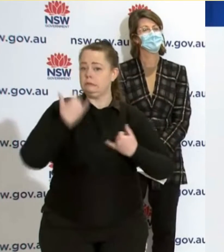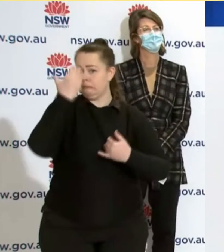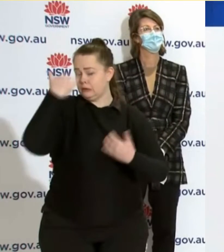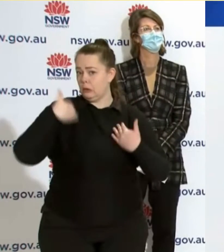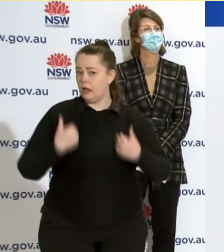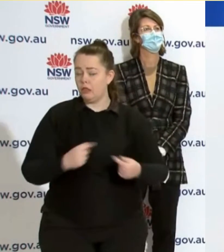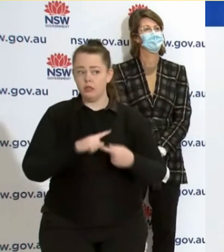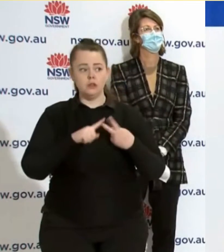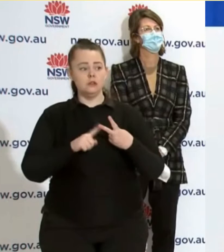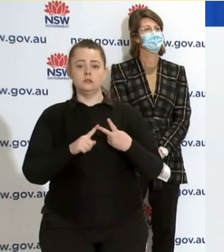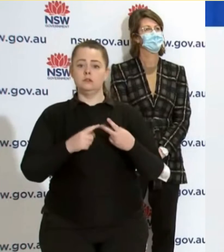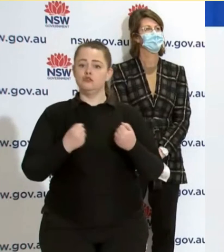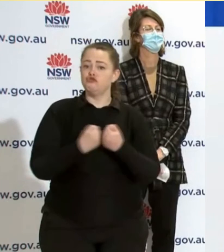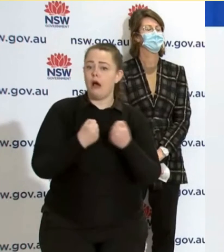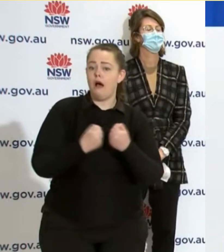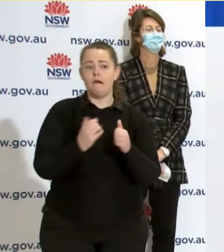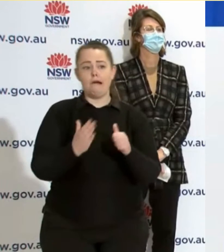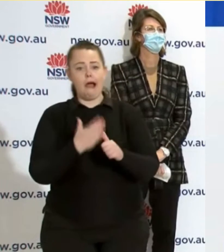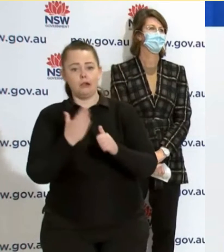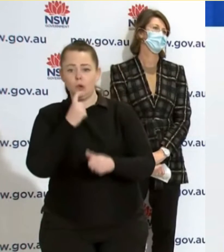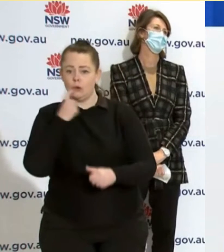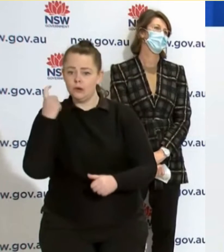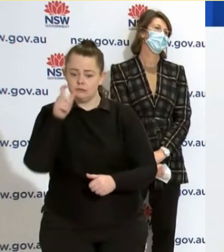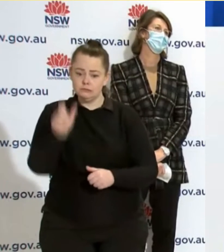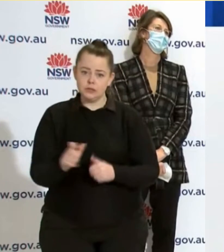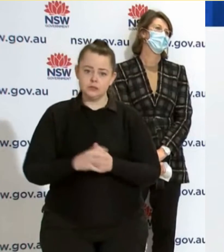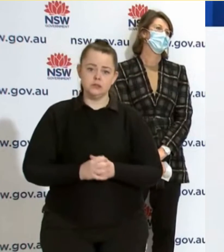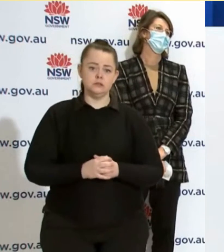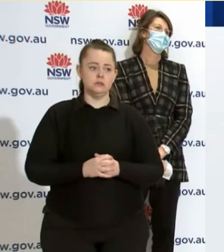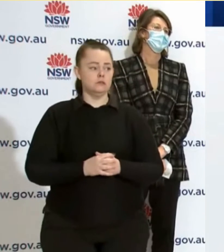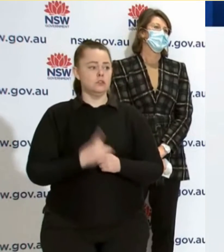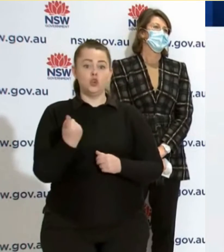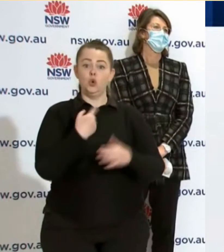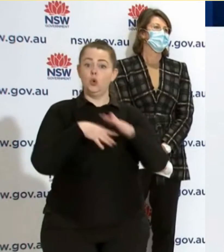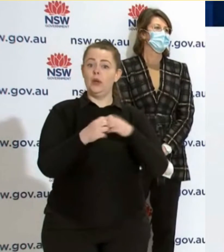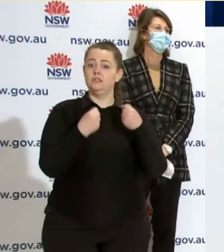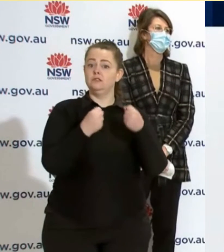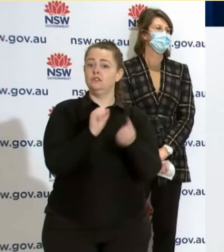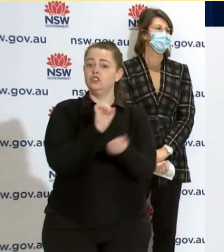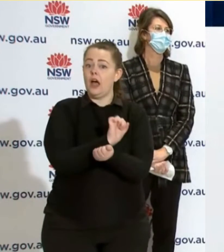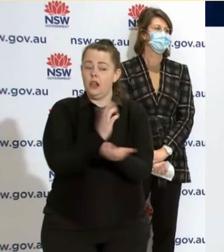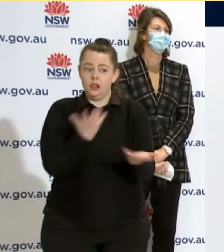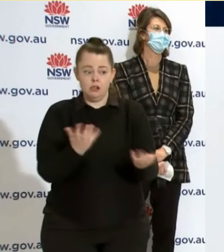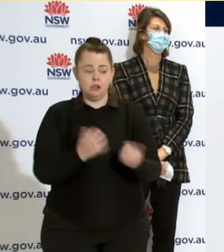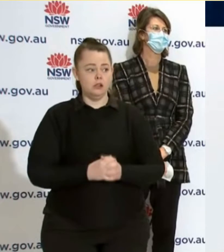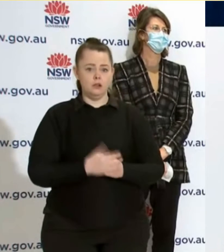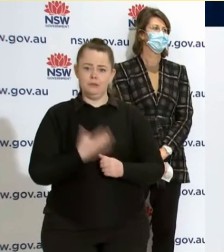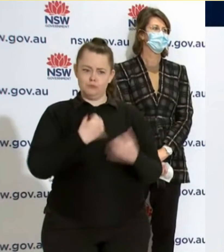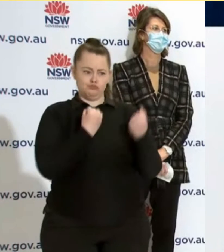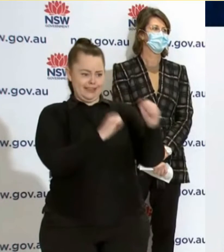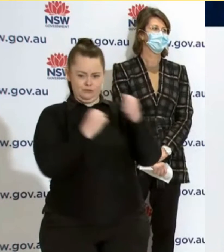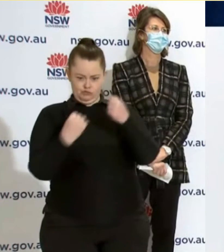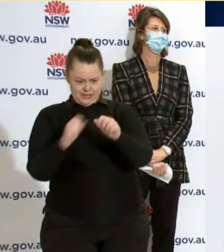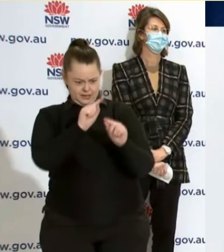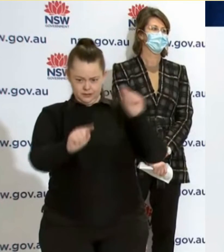protect our people in the criminal justice systems, our correction settings, our juvenile justice. So my 80% means